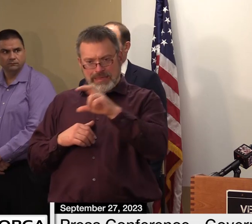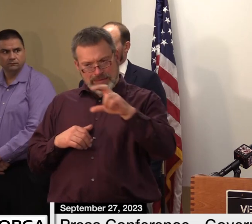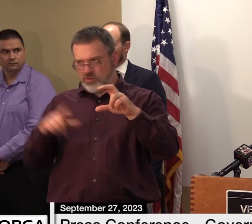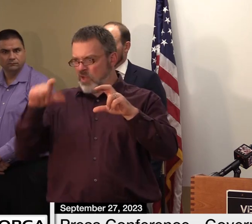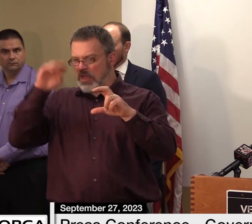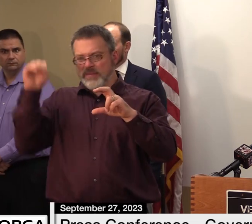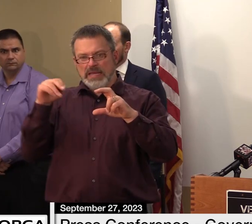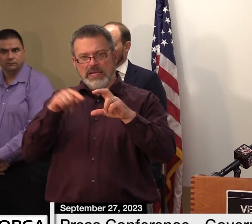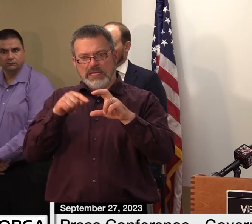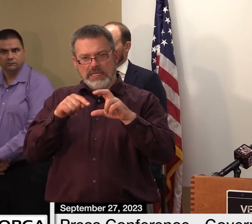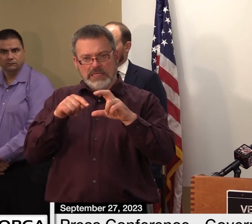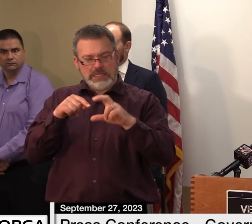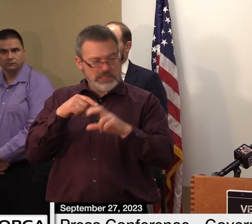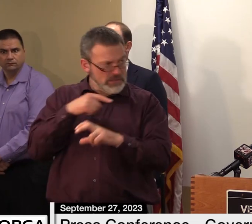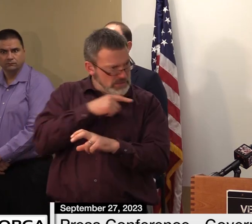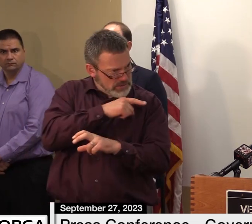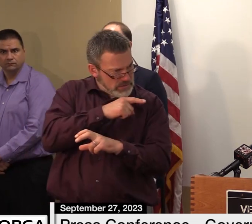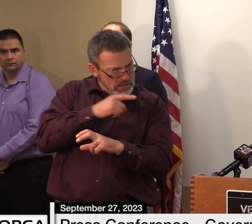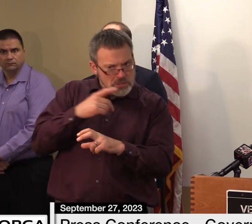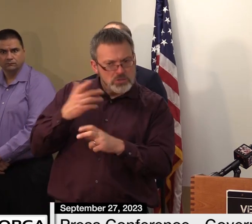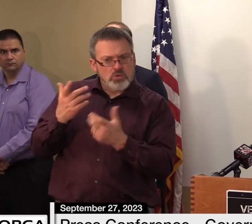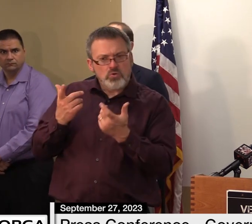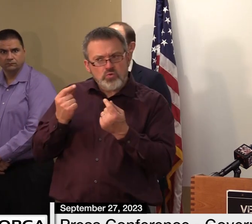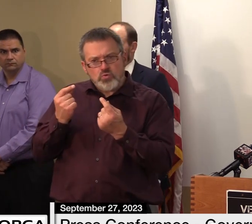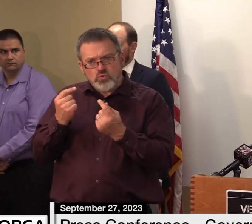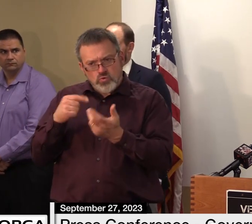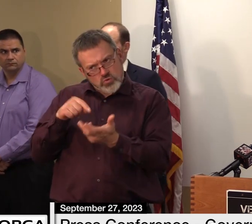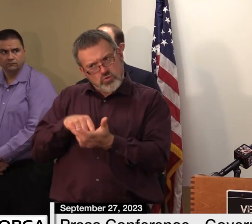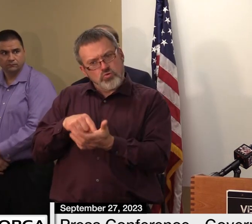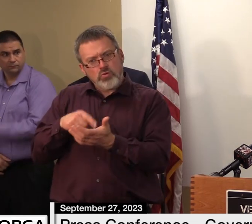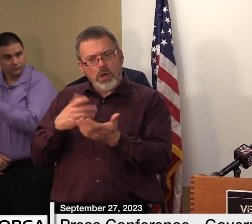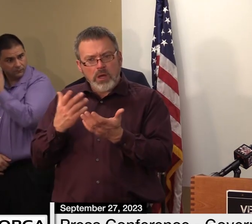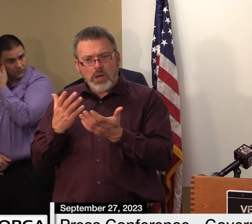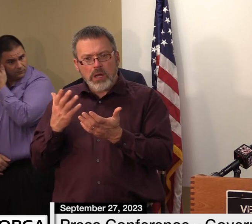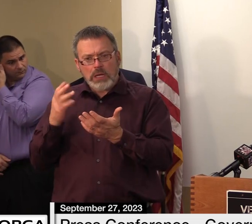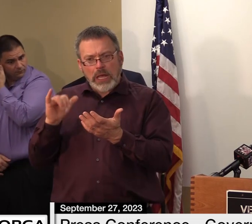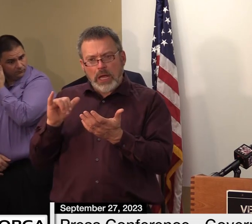anybody rethought how where other monies might go, or if it's just